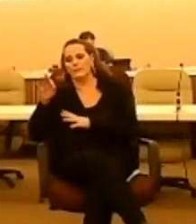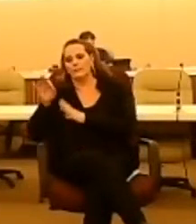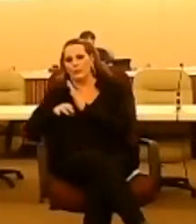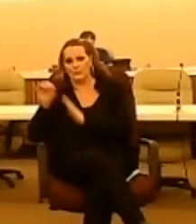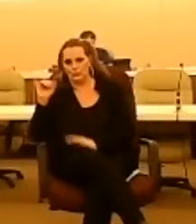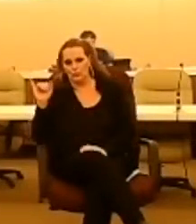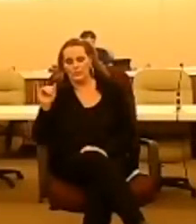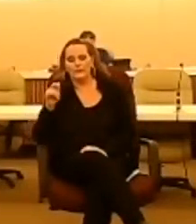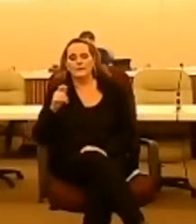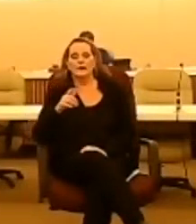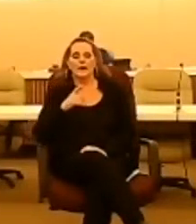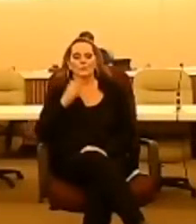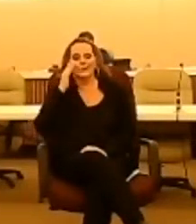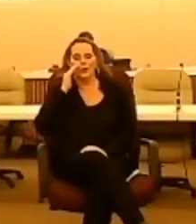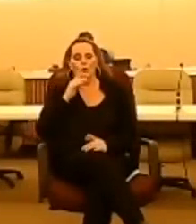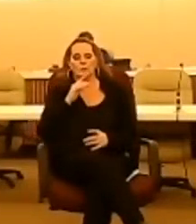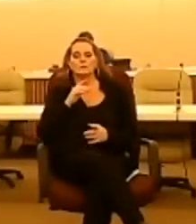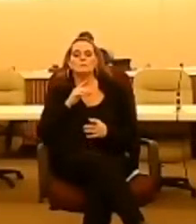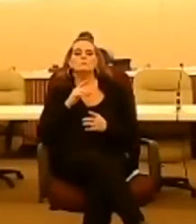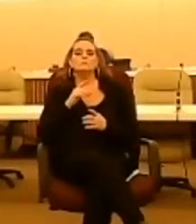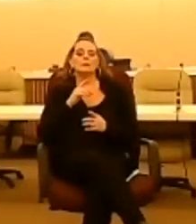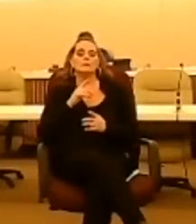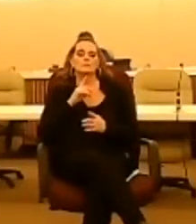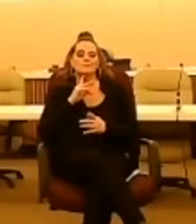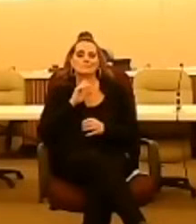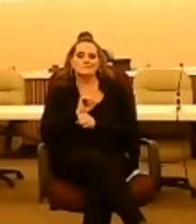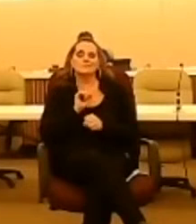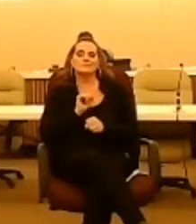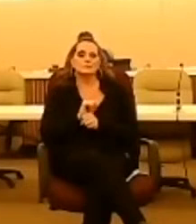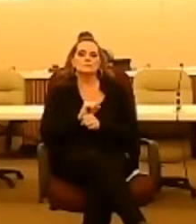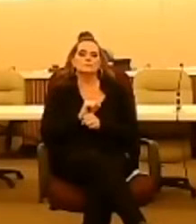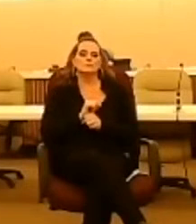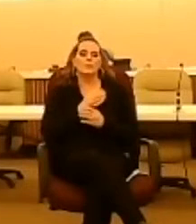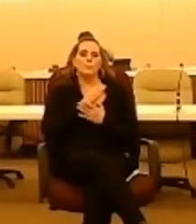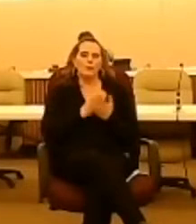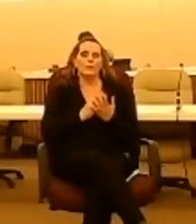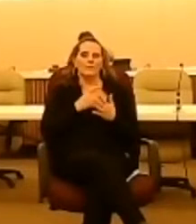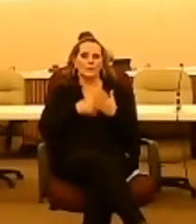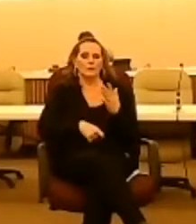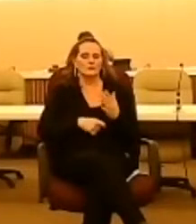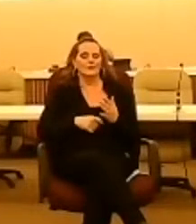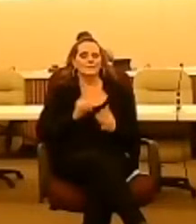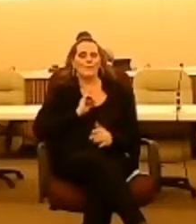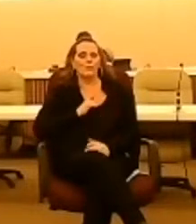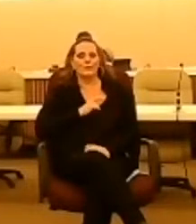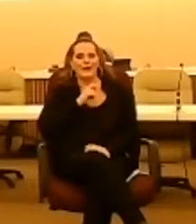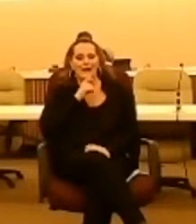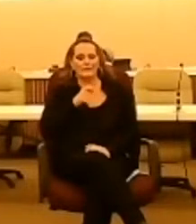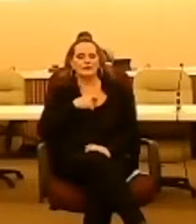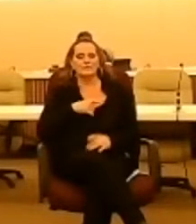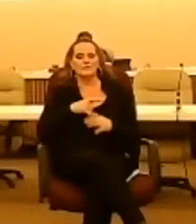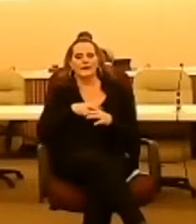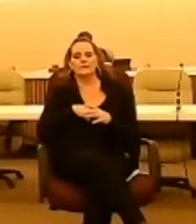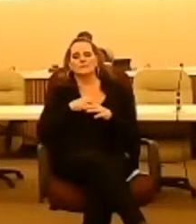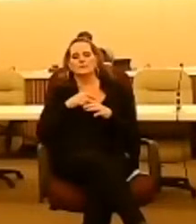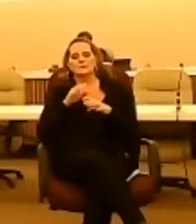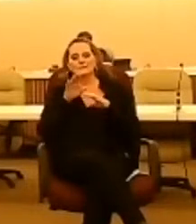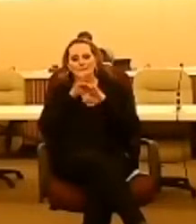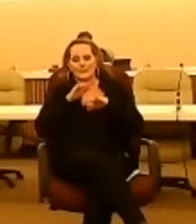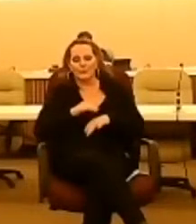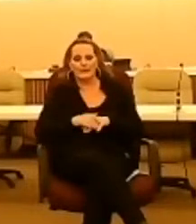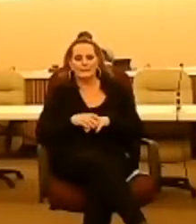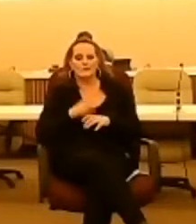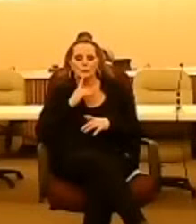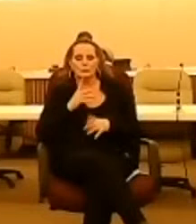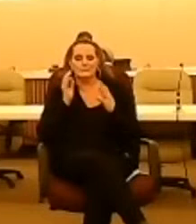actual portion of the costs that are going to be broken out, but we actually haven't gone through and run the hard calculations to determine